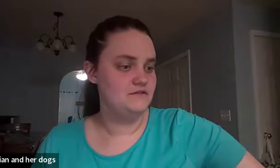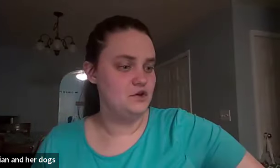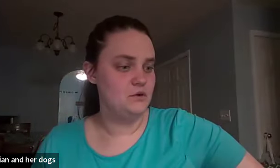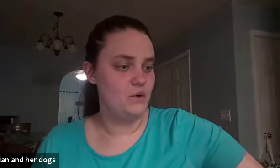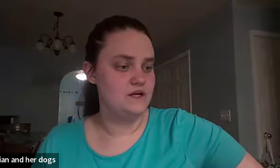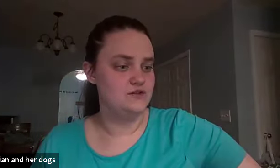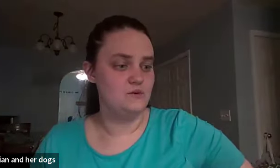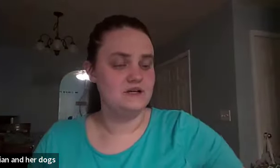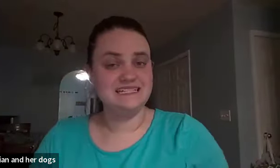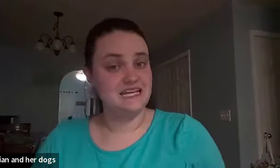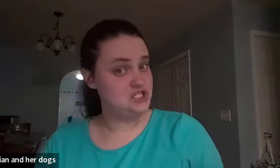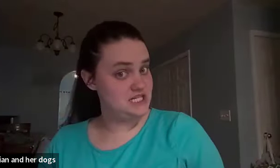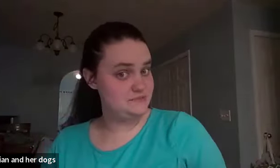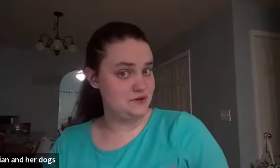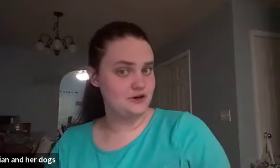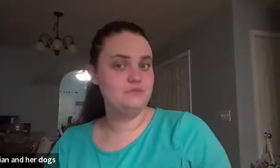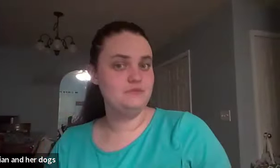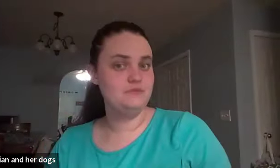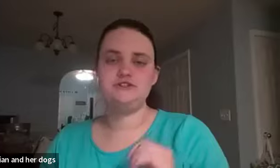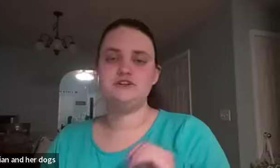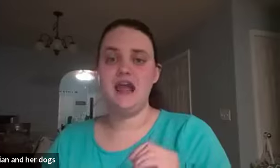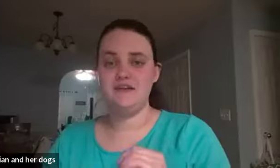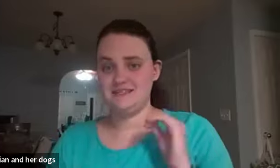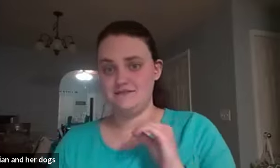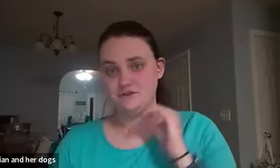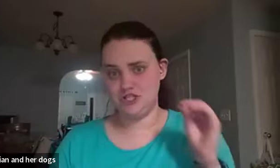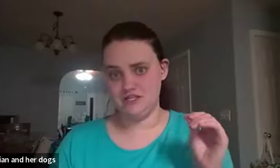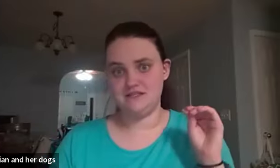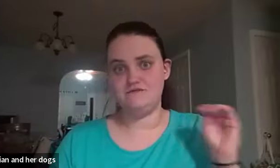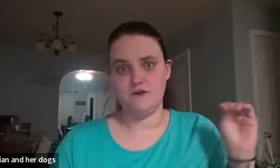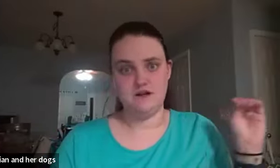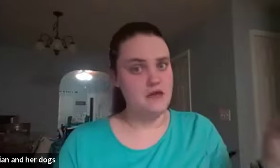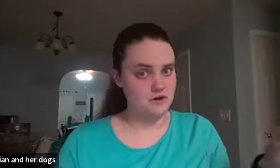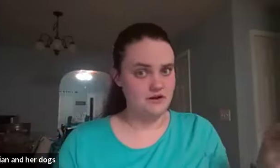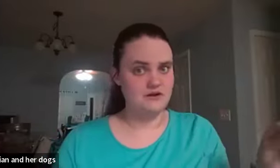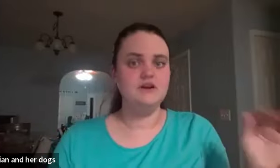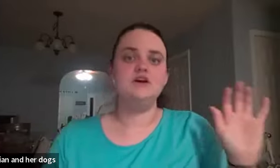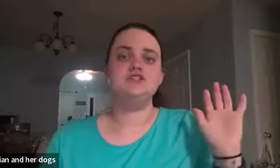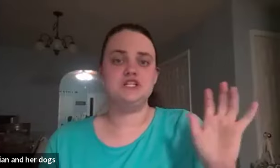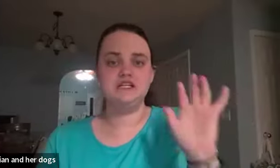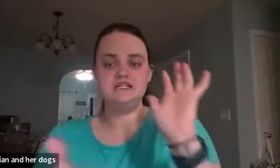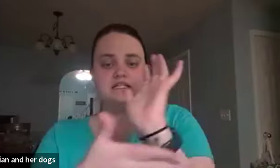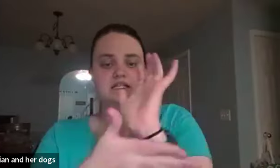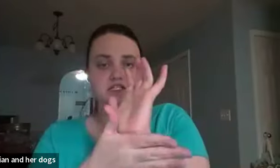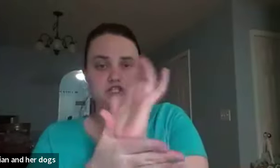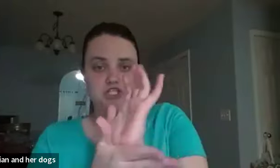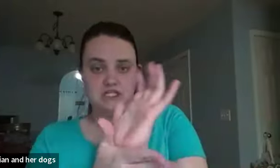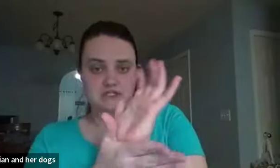If you were going to want to say cheeseburger, what you do is you're going to add the sign for cheese in front of that burger. Cheese is